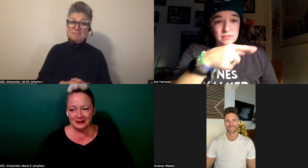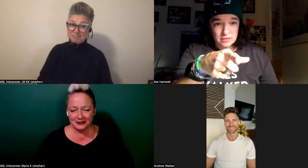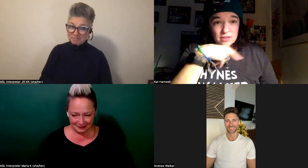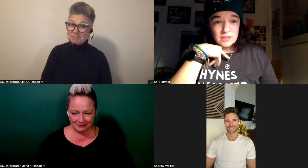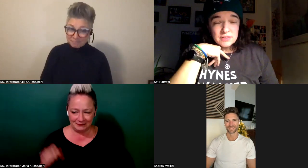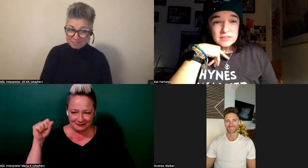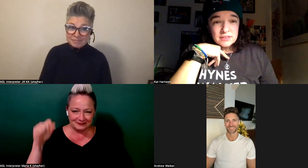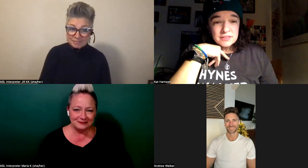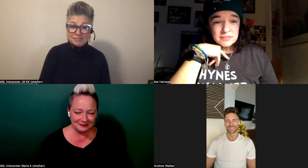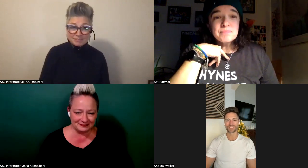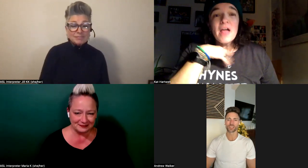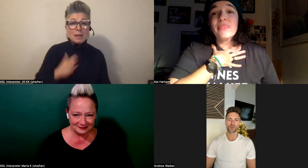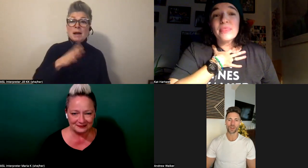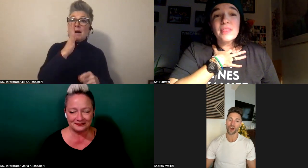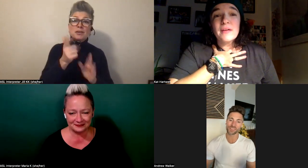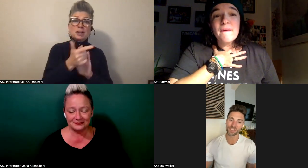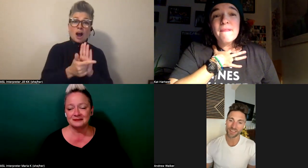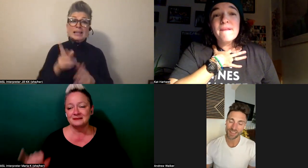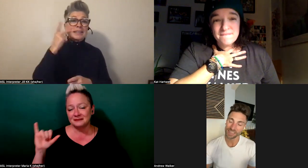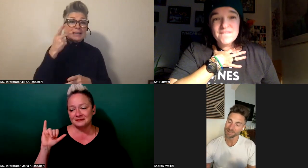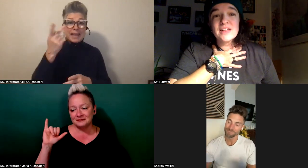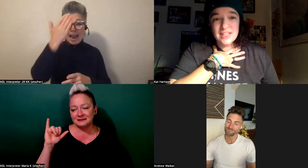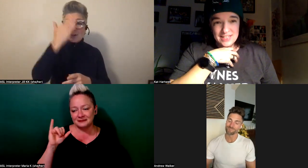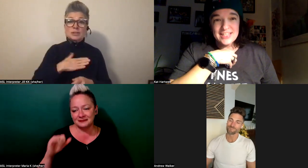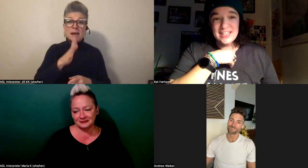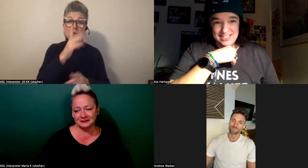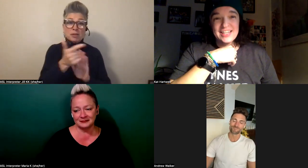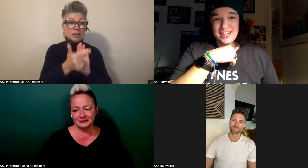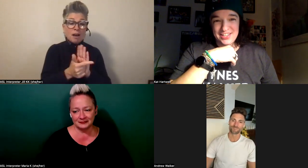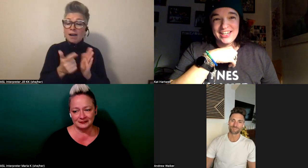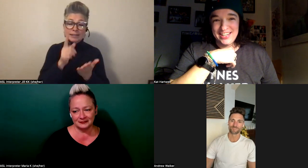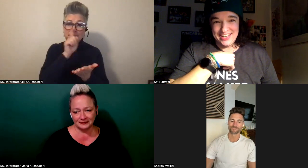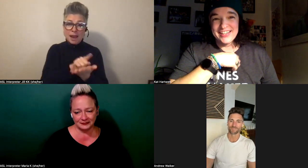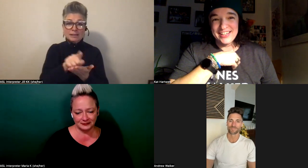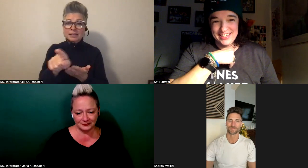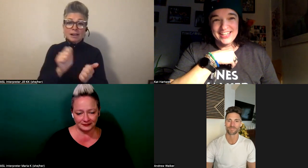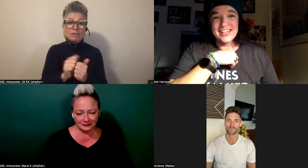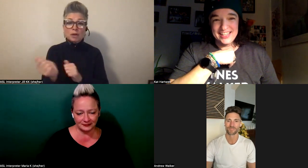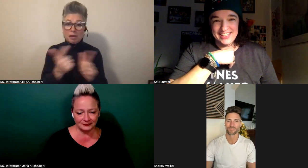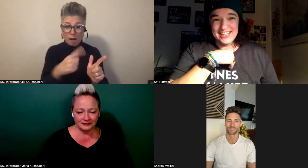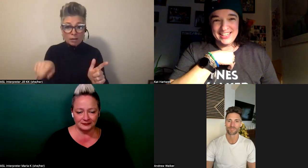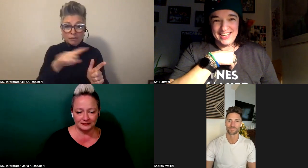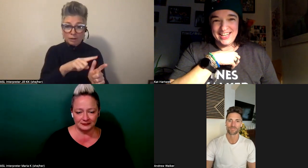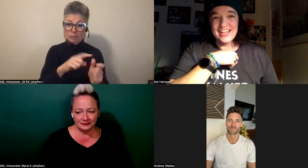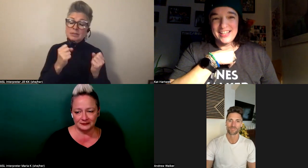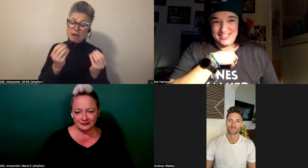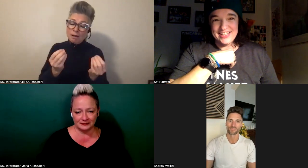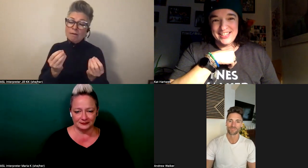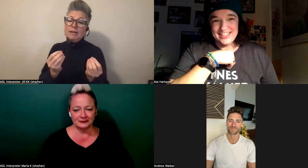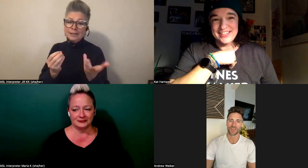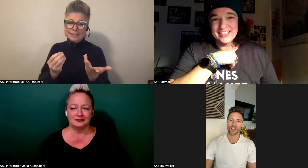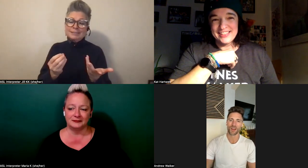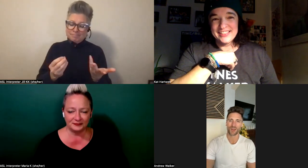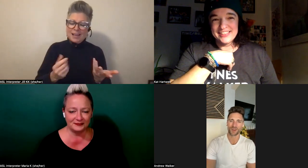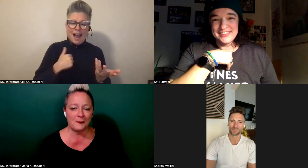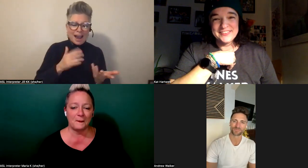that. It's a good one. My Honestly, mother-in-law, as Kat knows, my mother-in-law is madly in love with all of you.